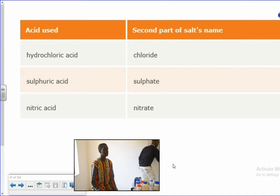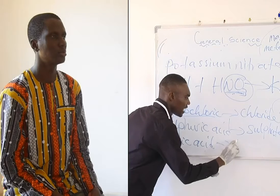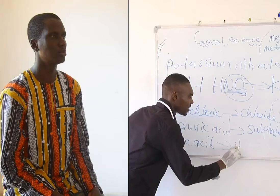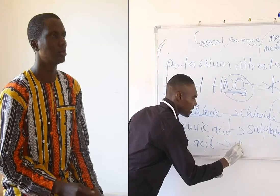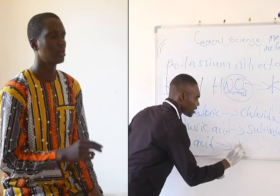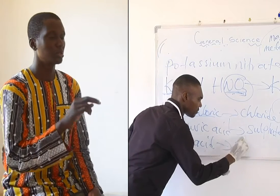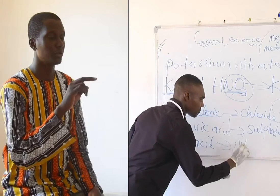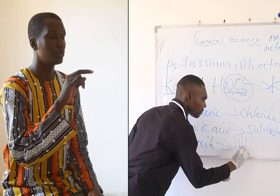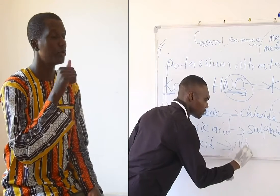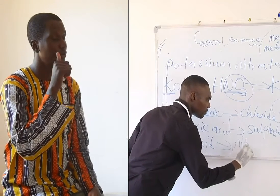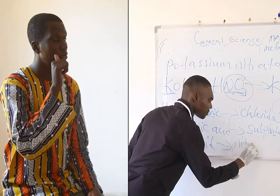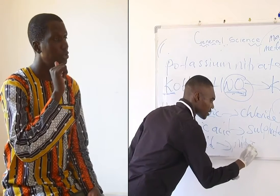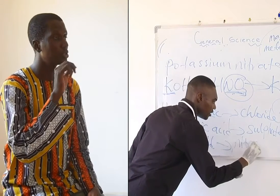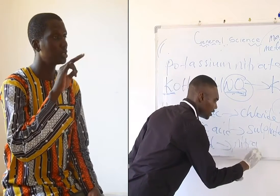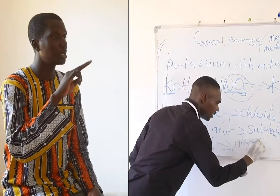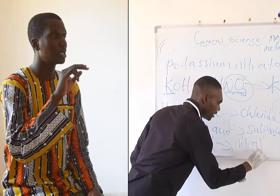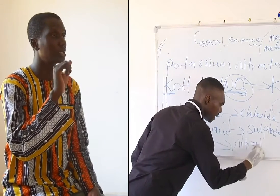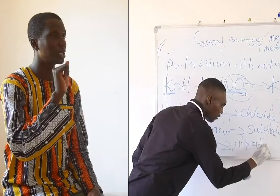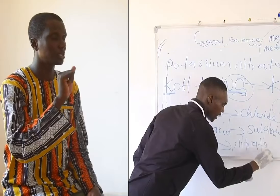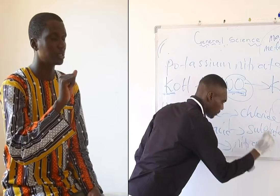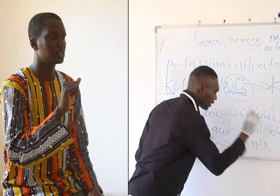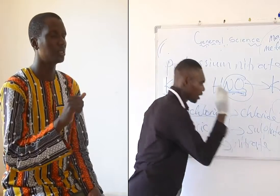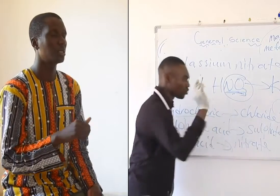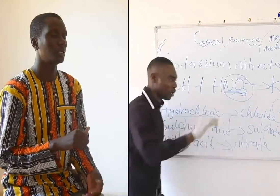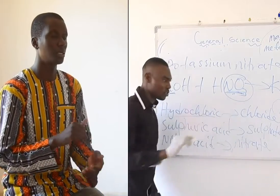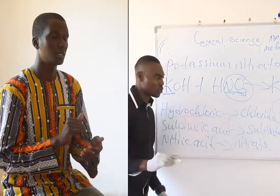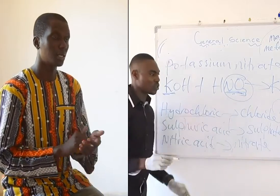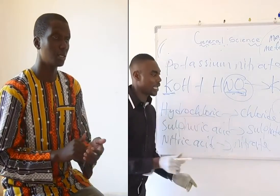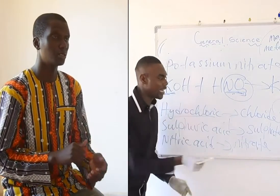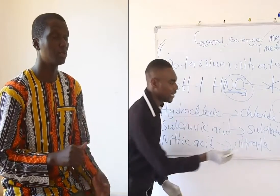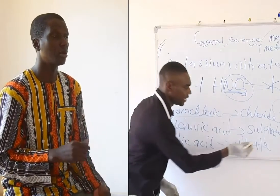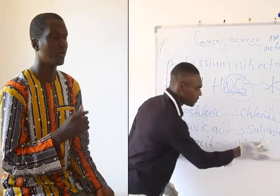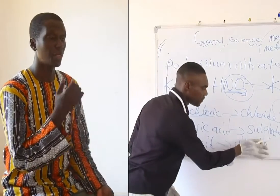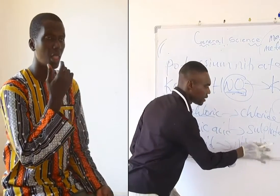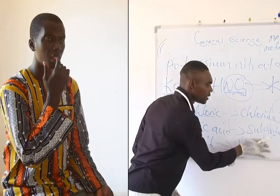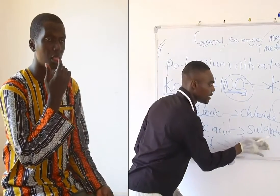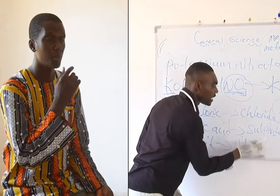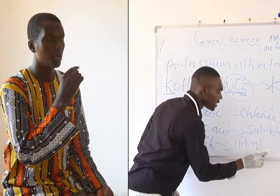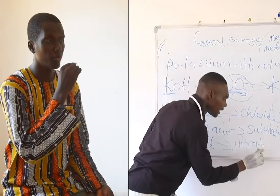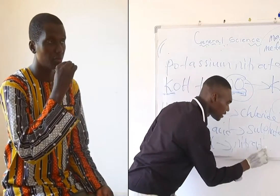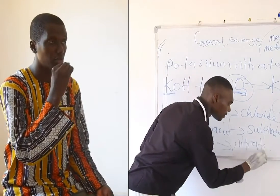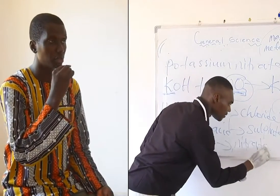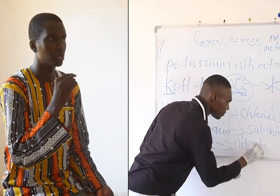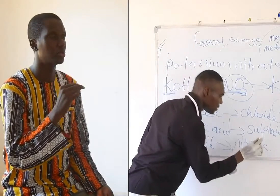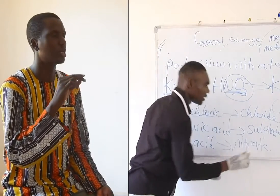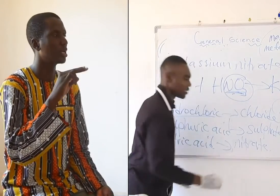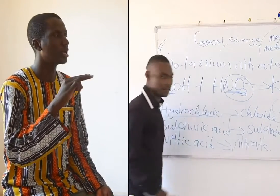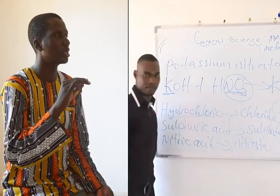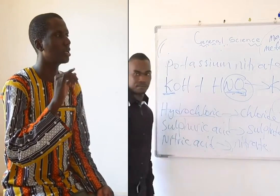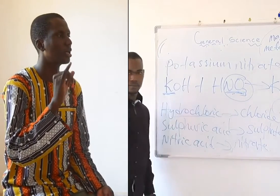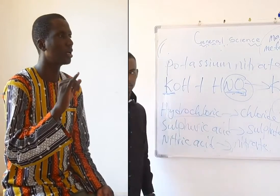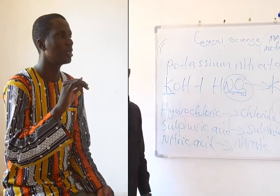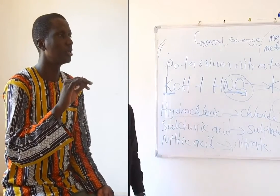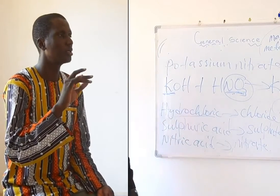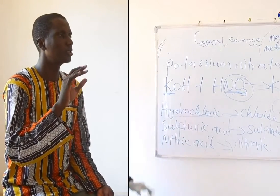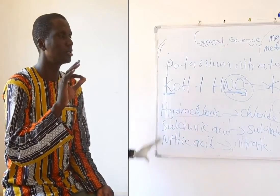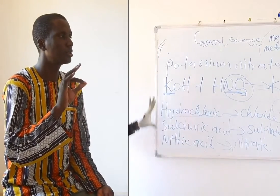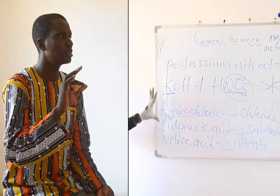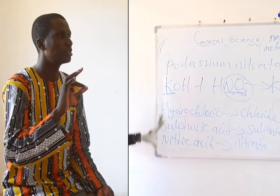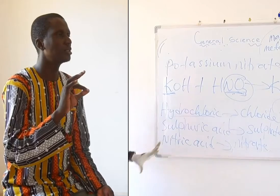what? Nitrate. The name of that particular salt should end in nitrate, please.